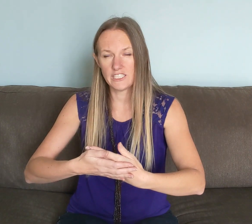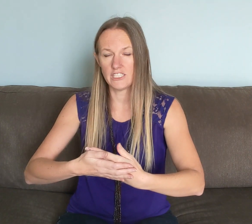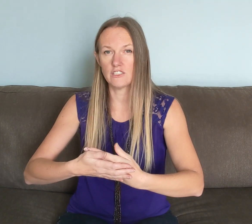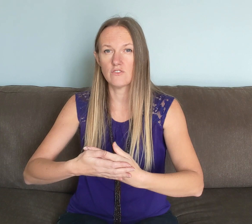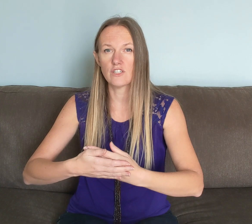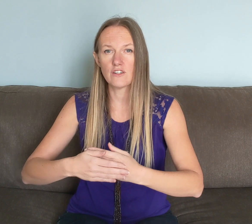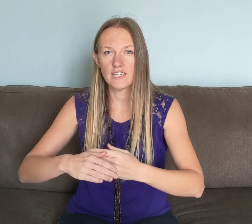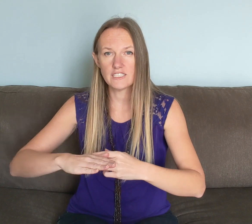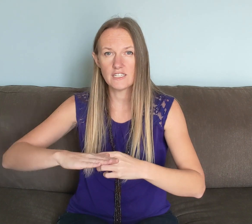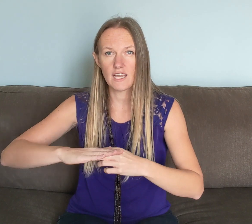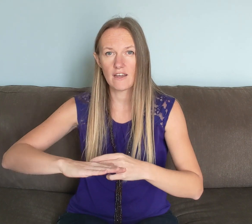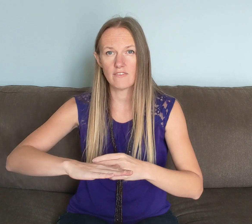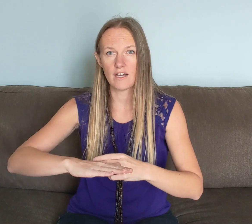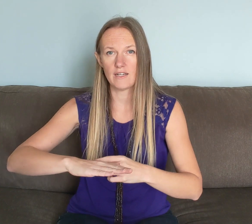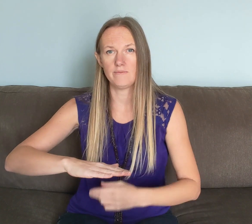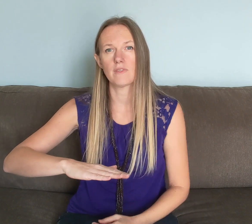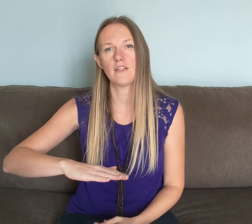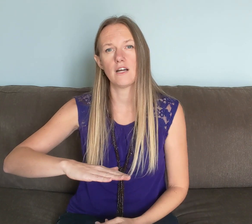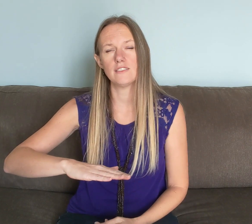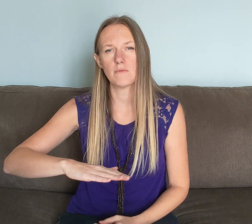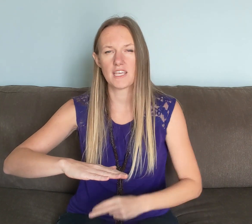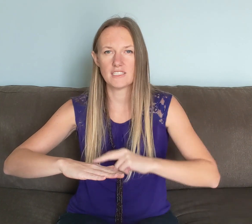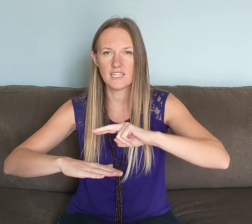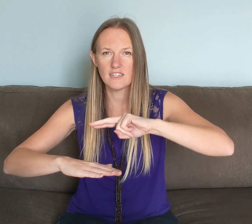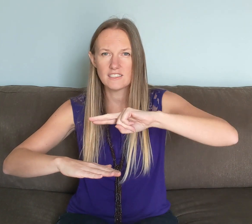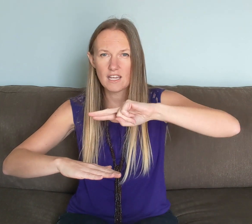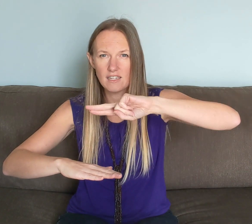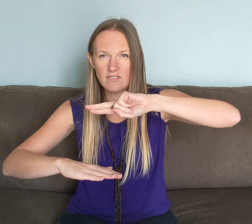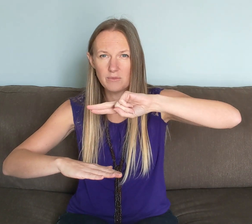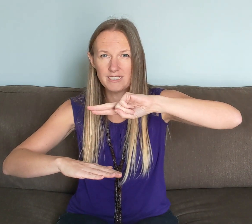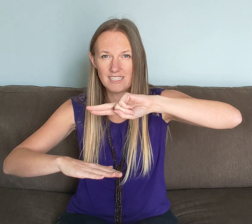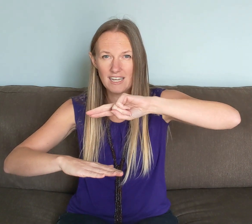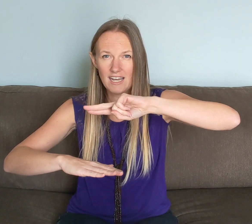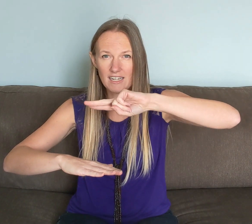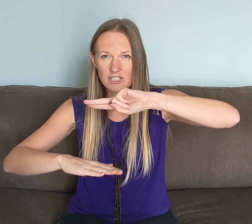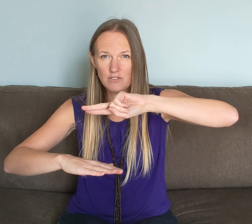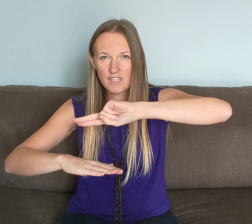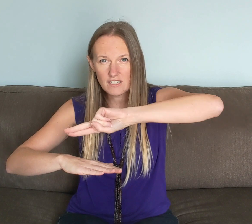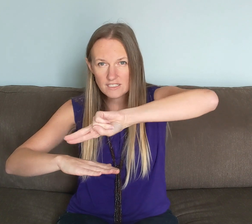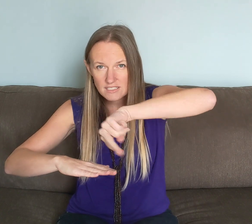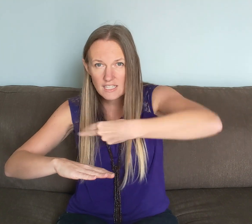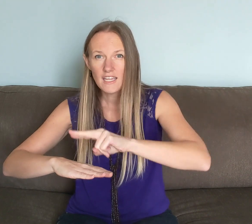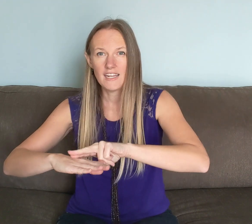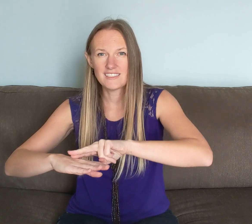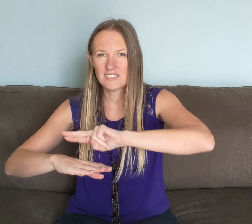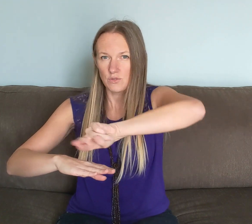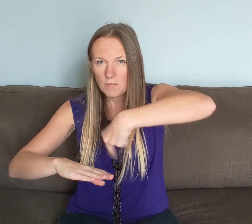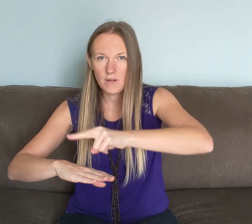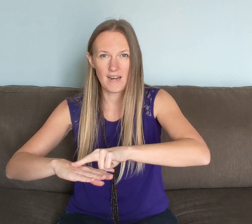creation. So for creation, I have your non-dominant hand here, and it's kind of almost 2 fingers, and it's sweeping